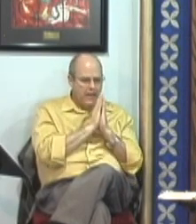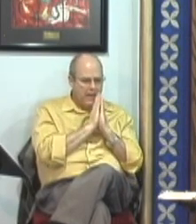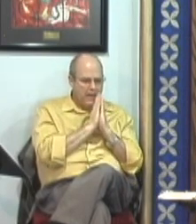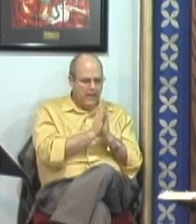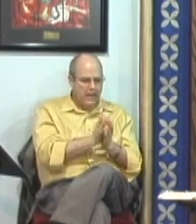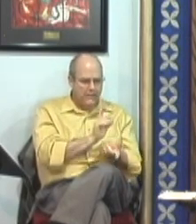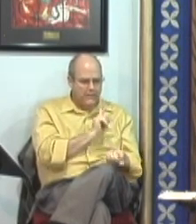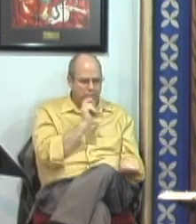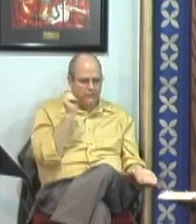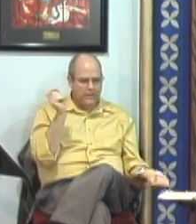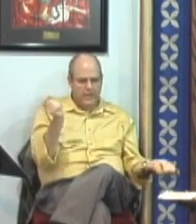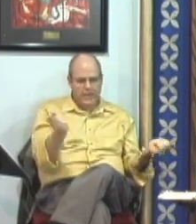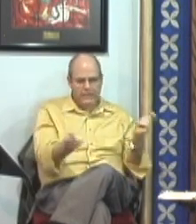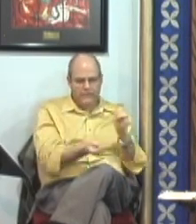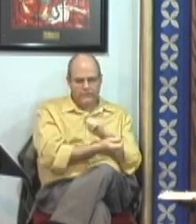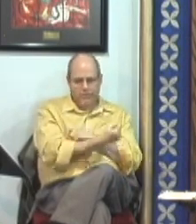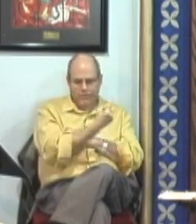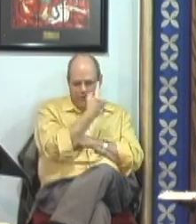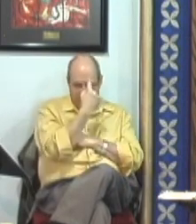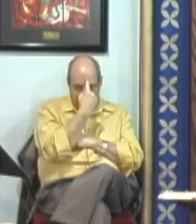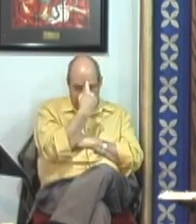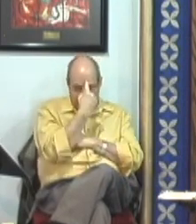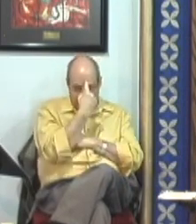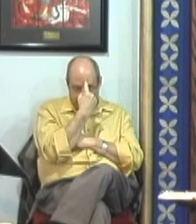would transform our minds.